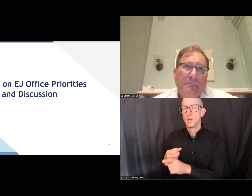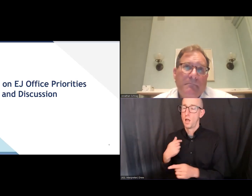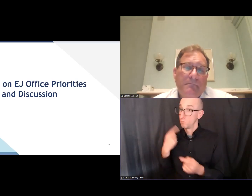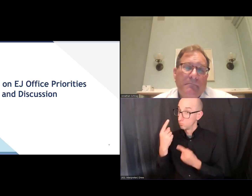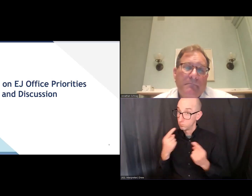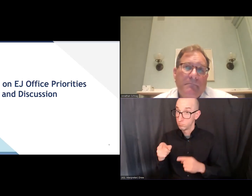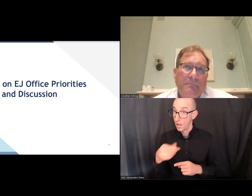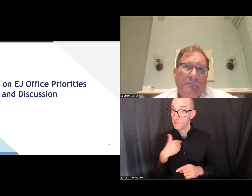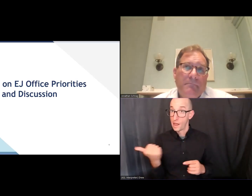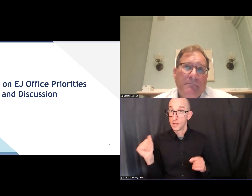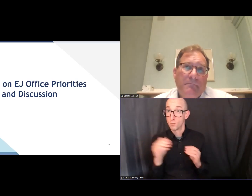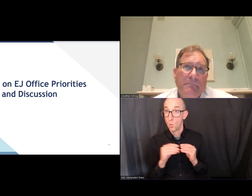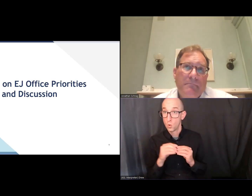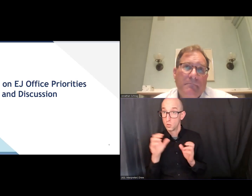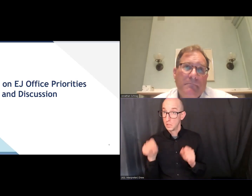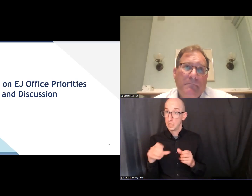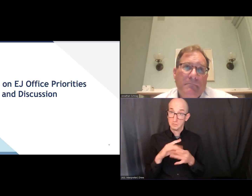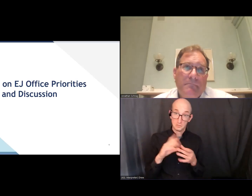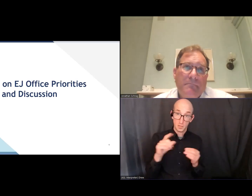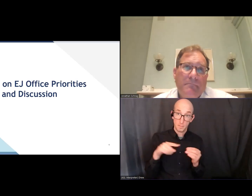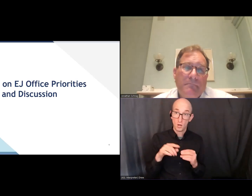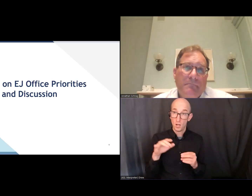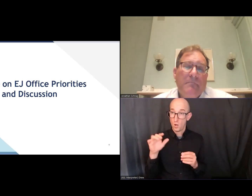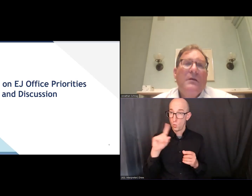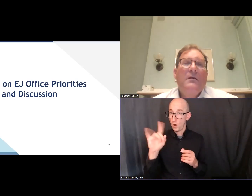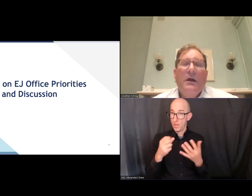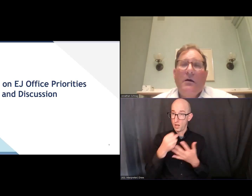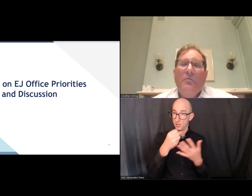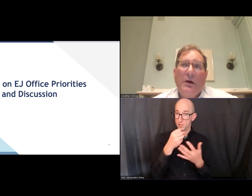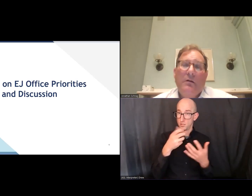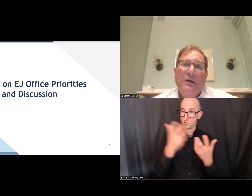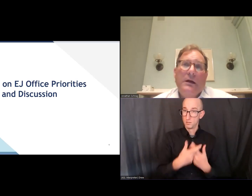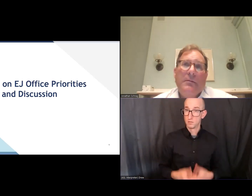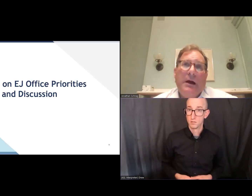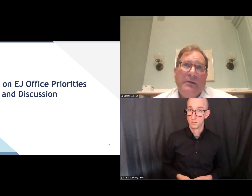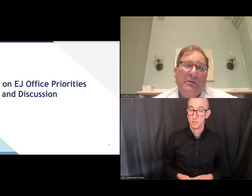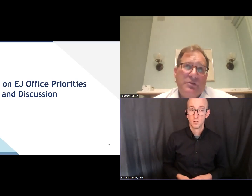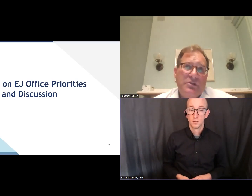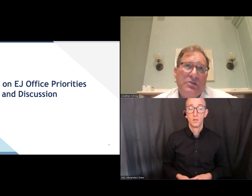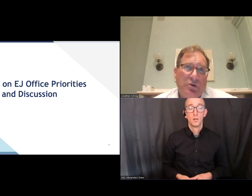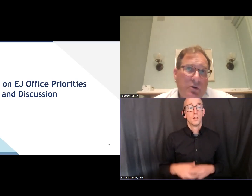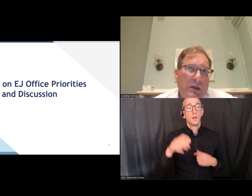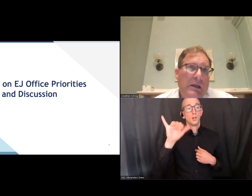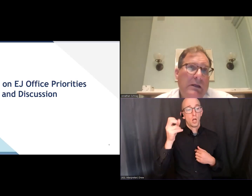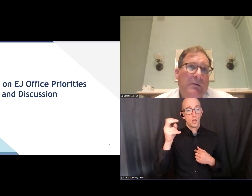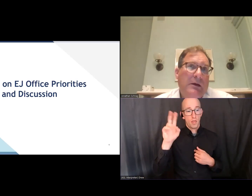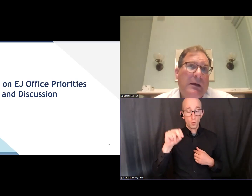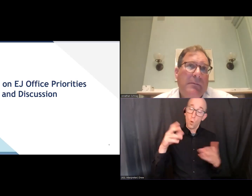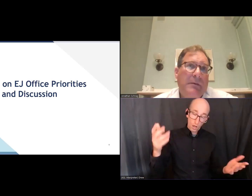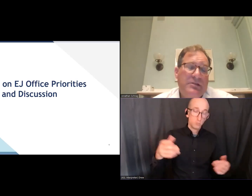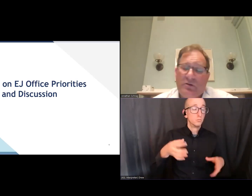more that you can share about where that might fall in the priorities. Yeah, well, I think it would